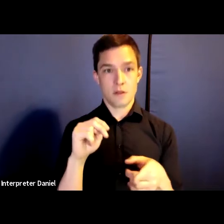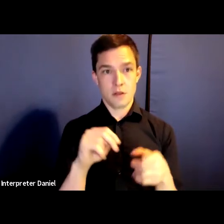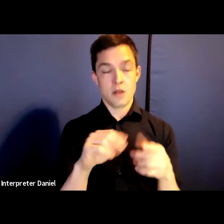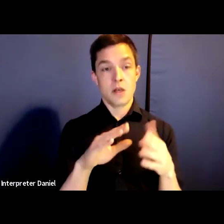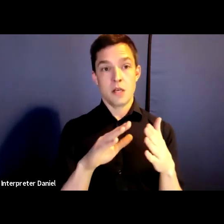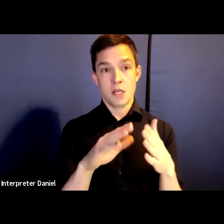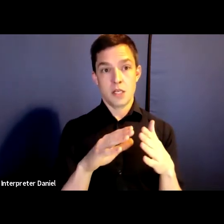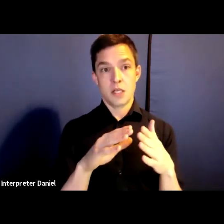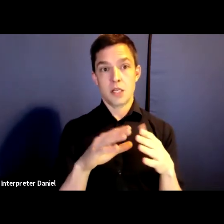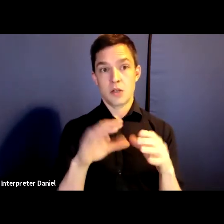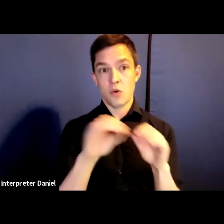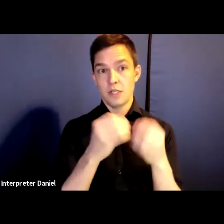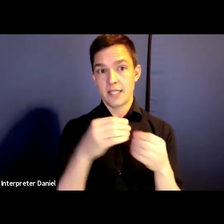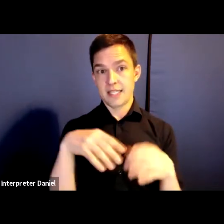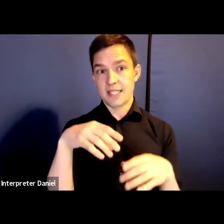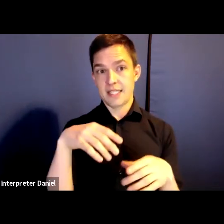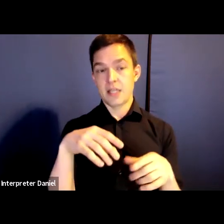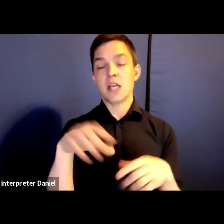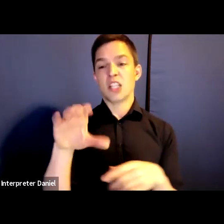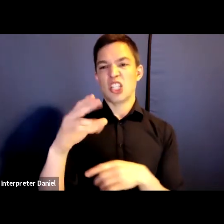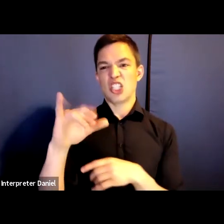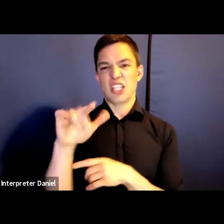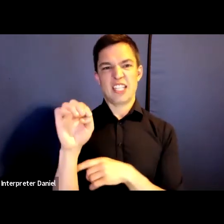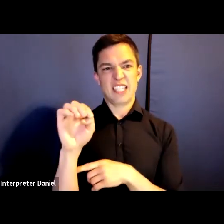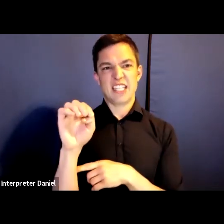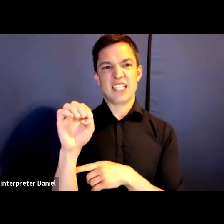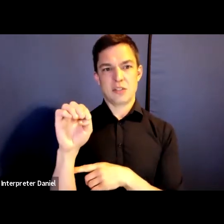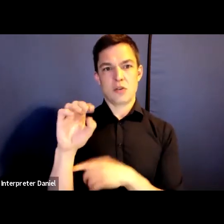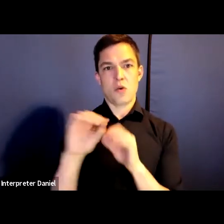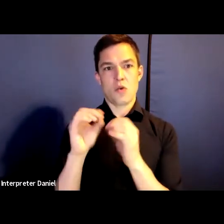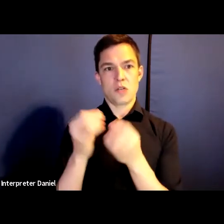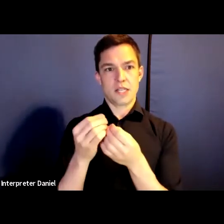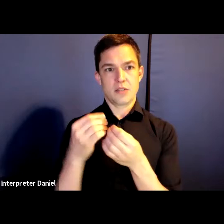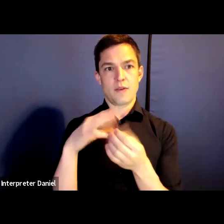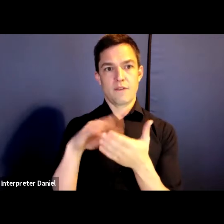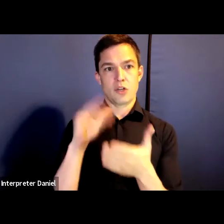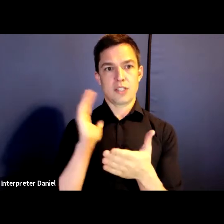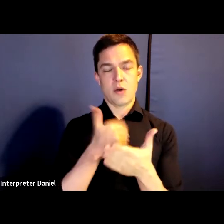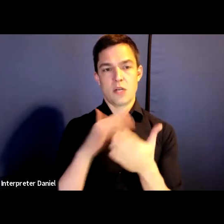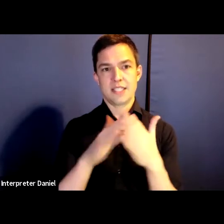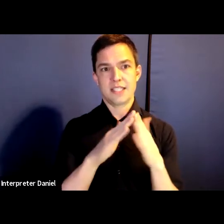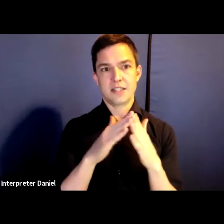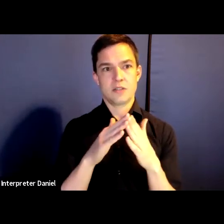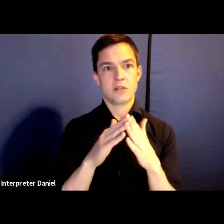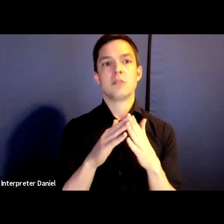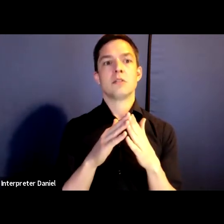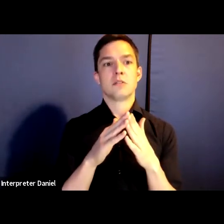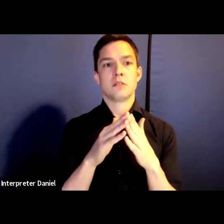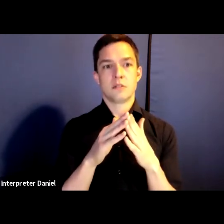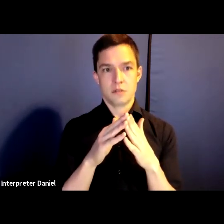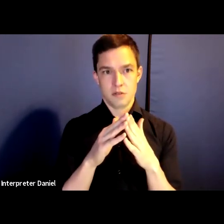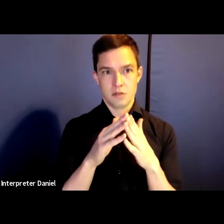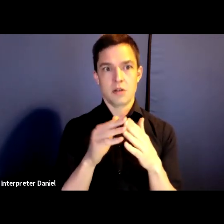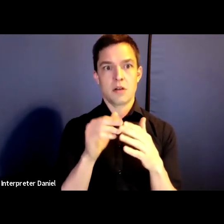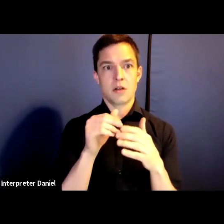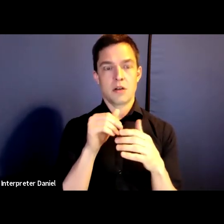by a Chilean disabled people organization. And we learned our cities are far from being accessible, especially for people with